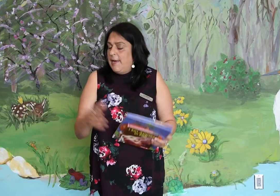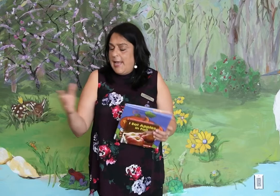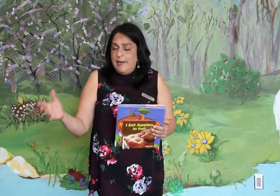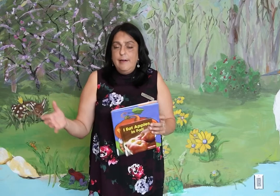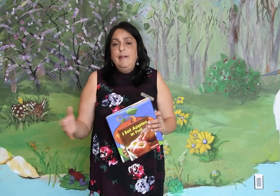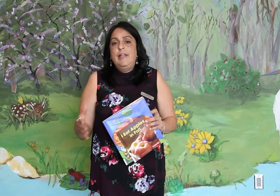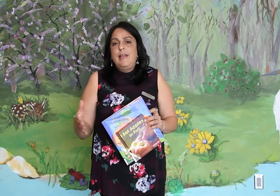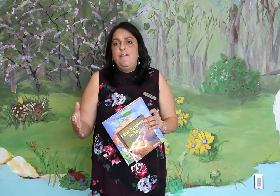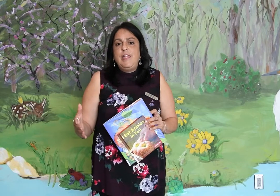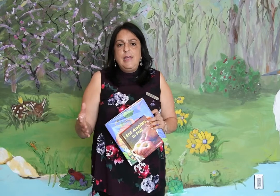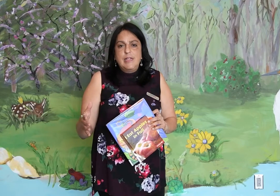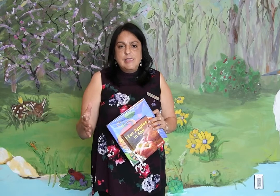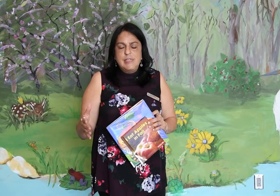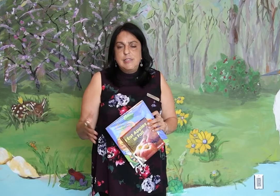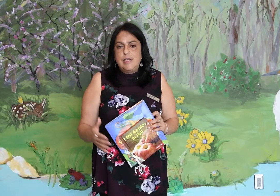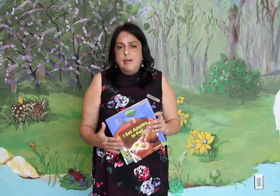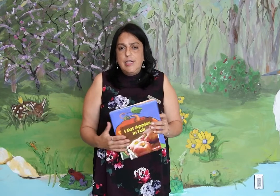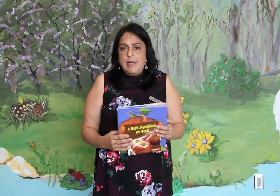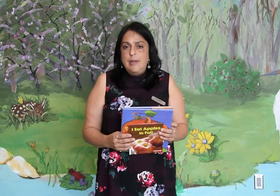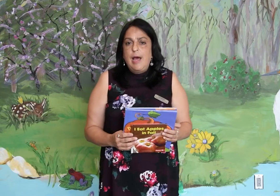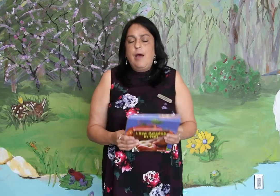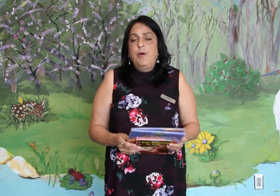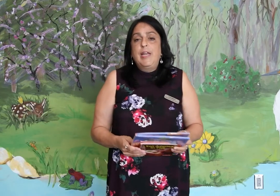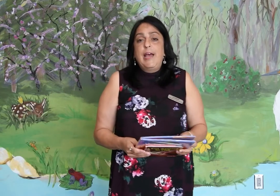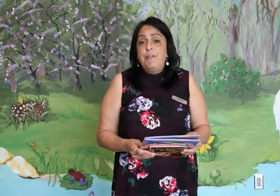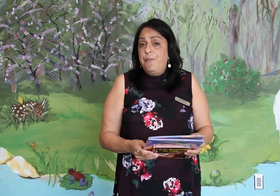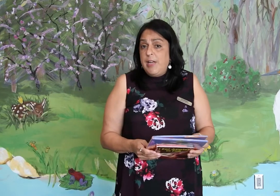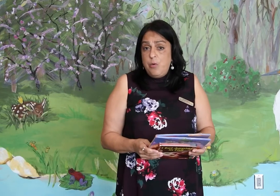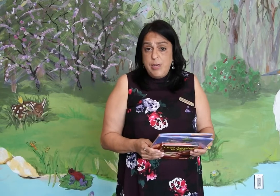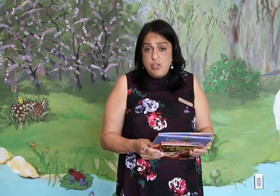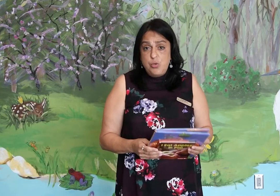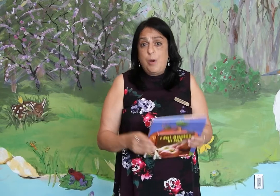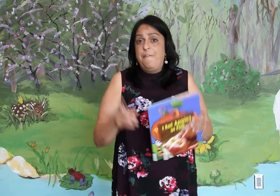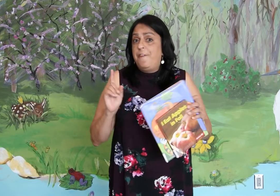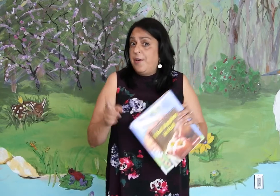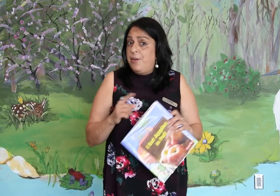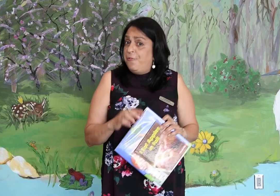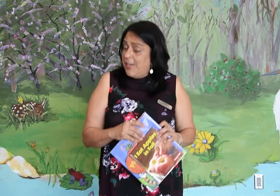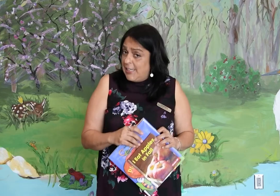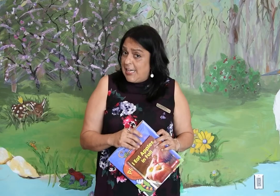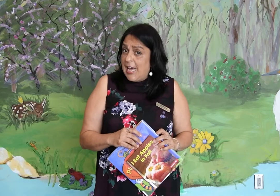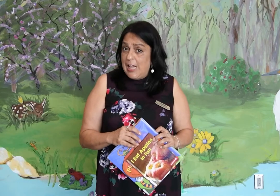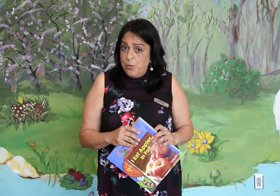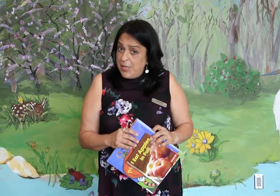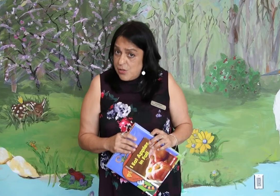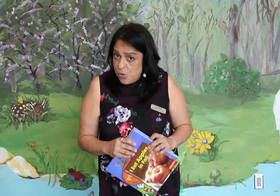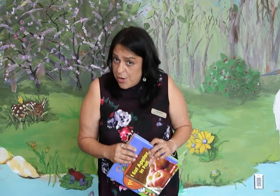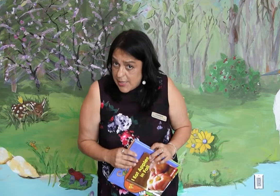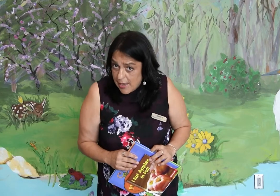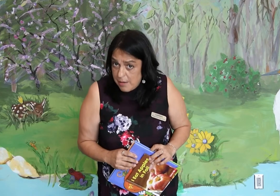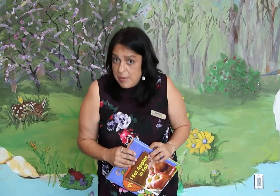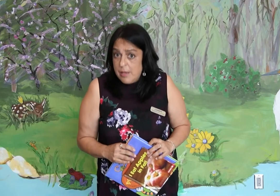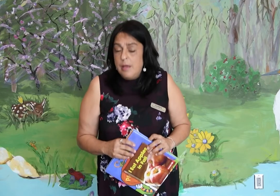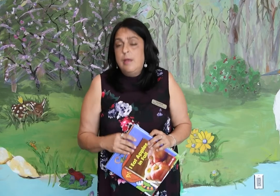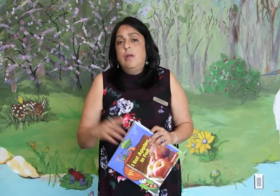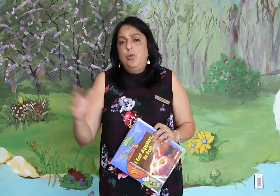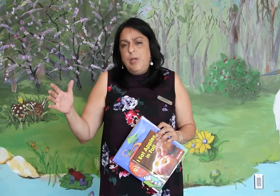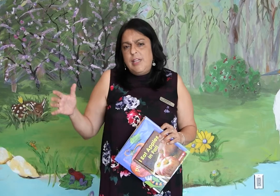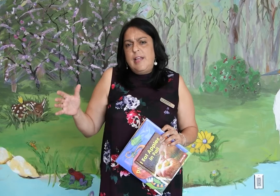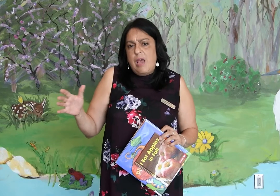later in the evening at 6:30, we're gonna have a friendly witch do a very friendly Halloween story time. During the time that